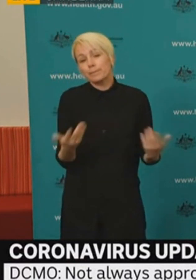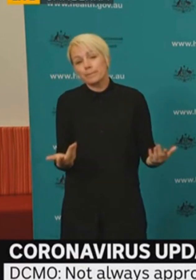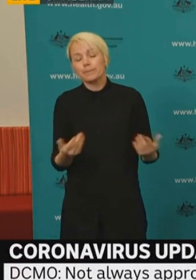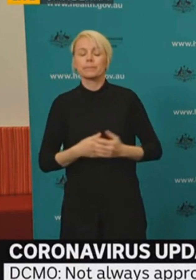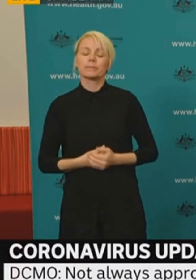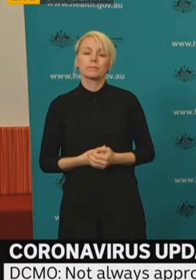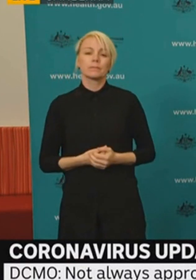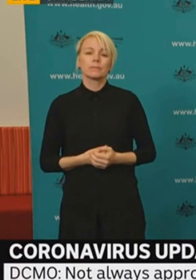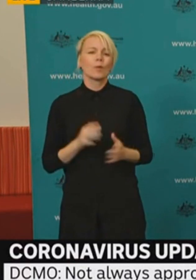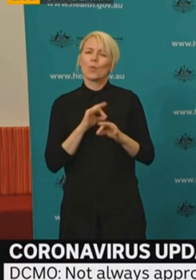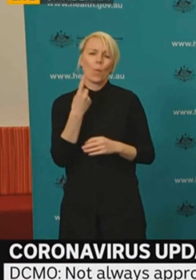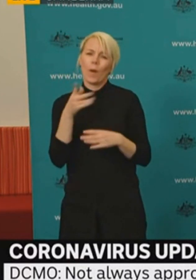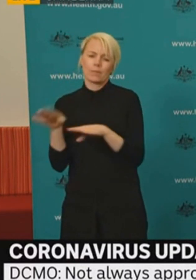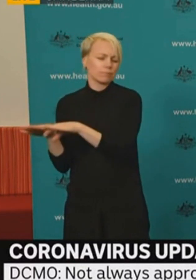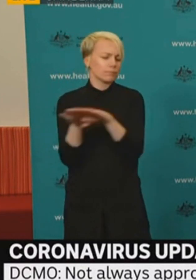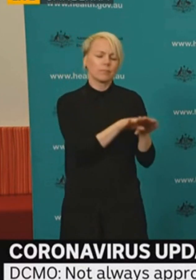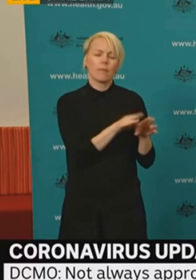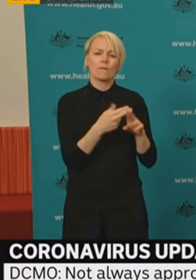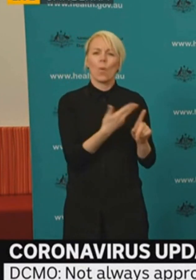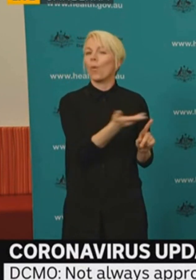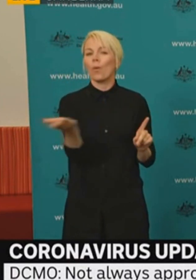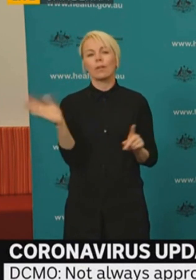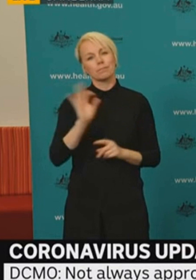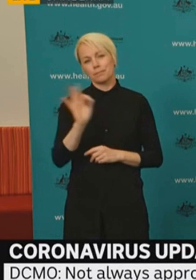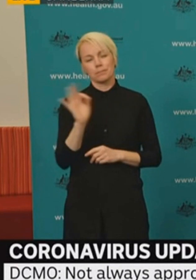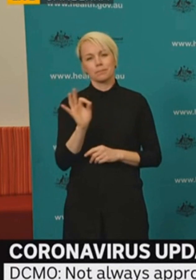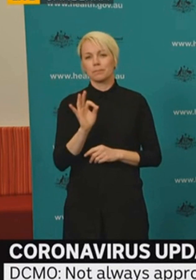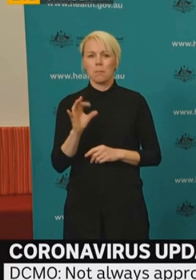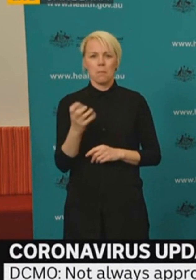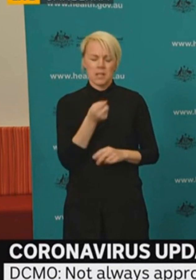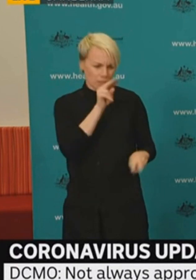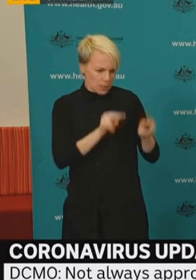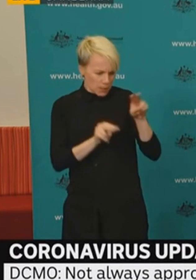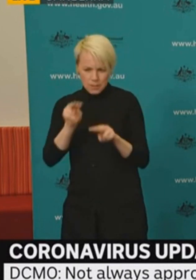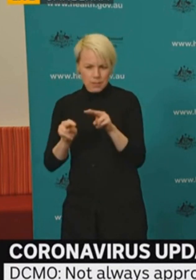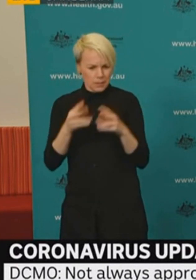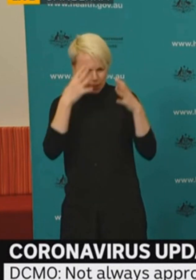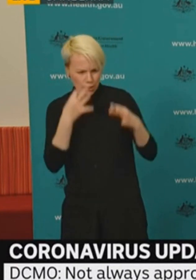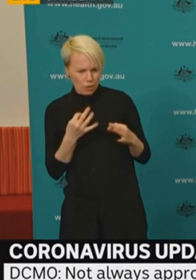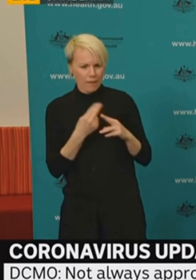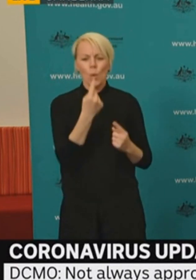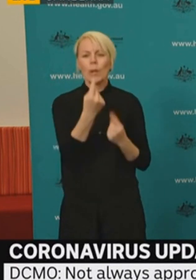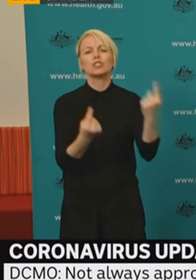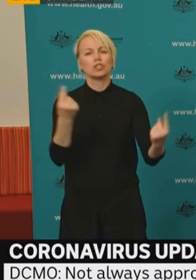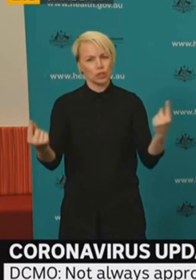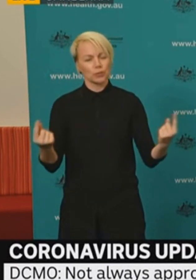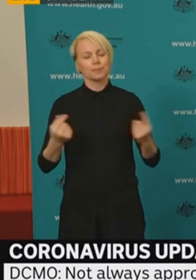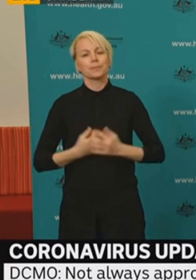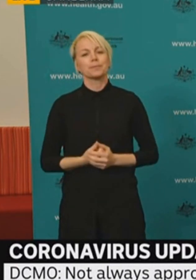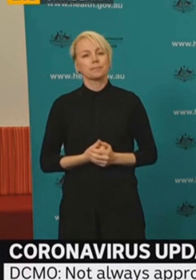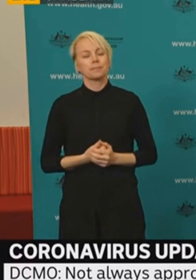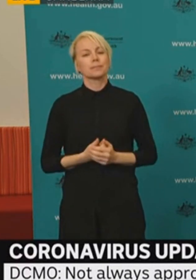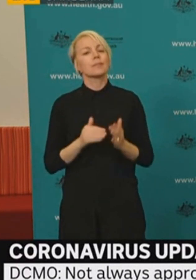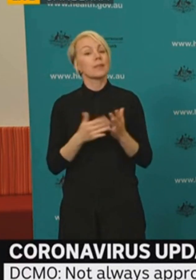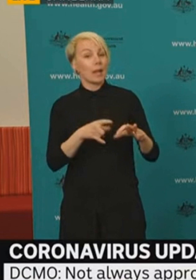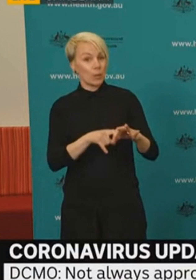that there is no blanket approach, that these approaches need to be tailored, individualised and effective. And with that in mind, I'll